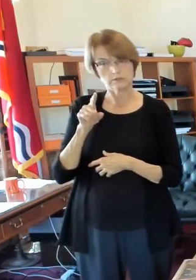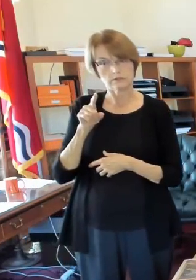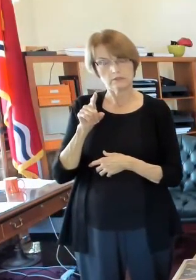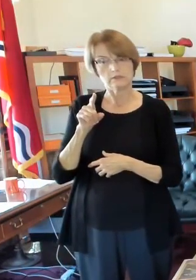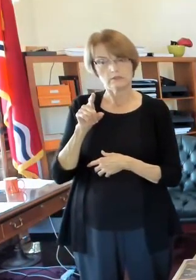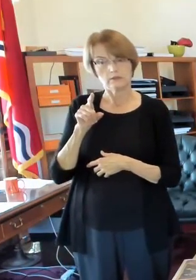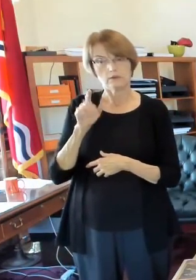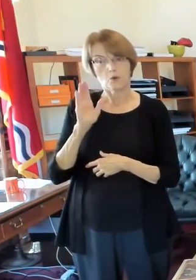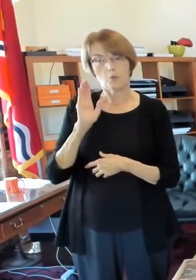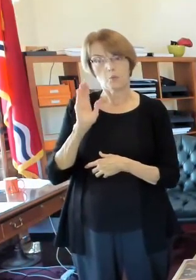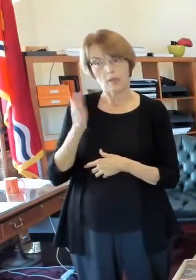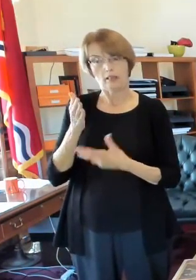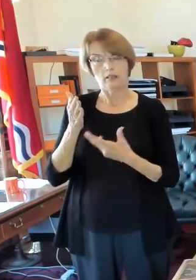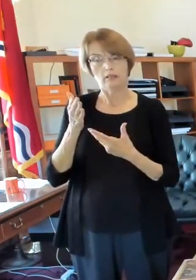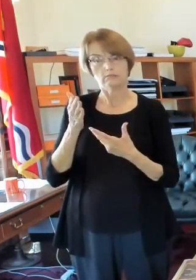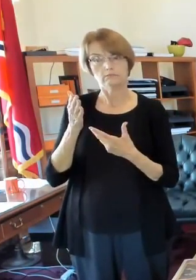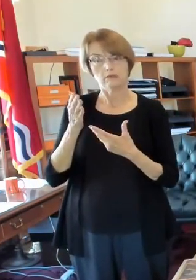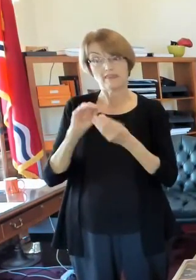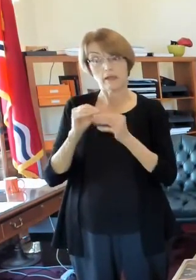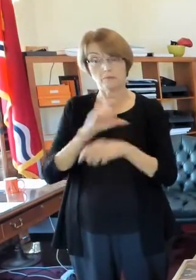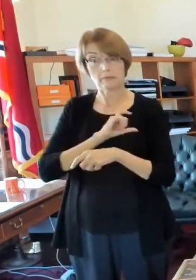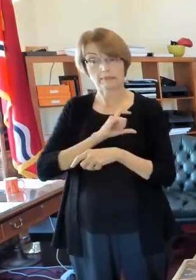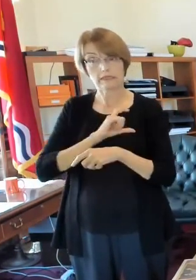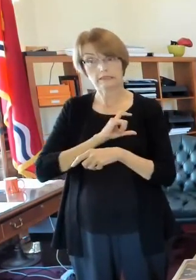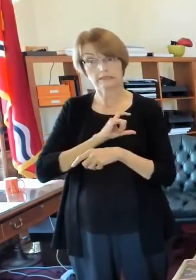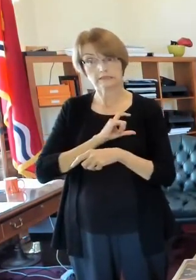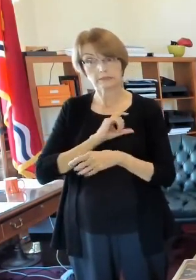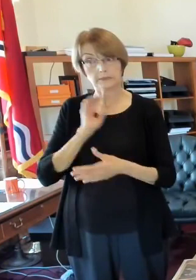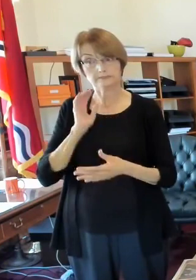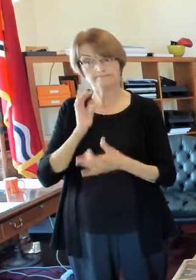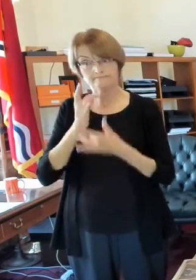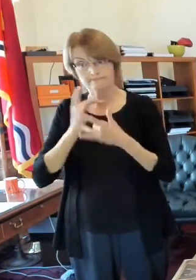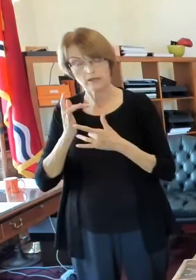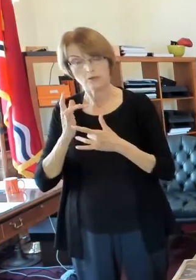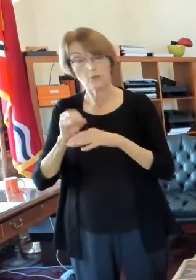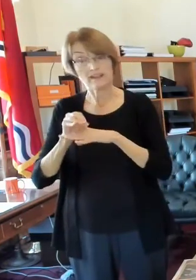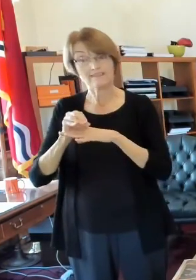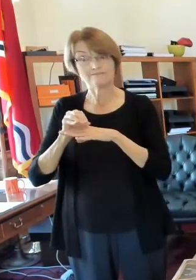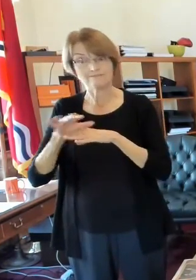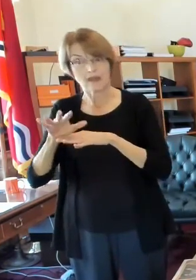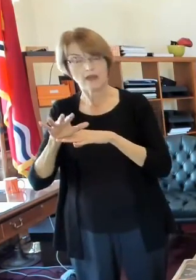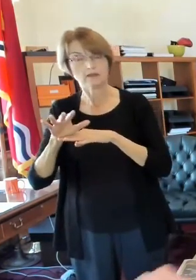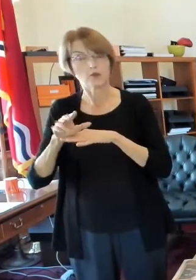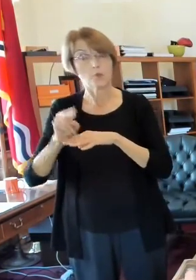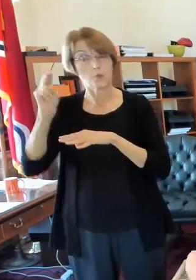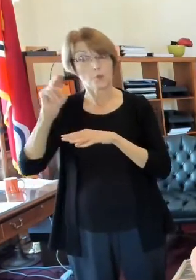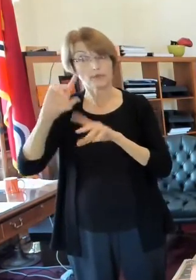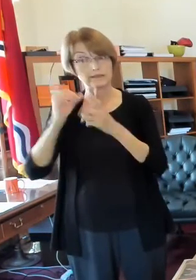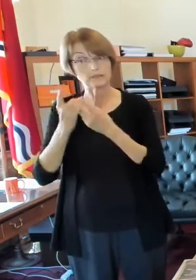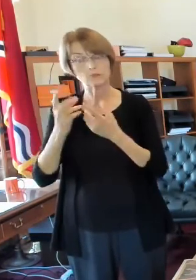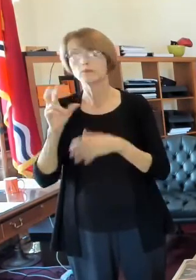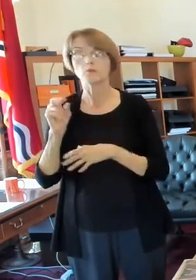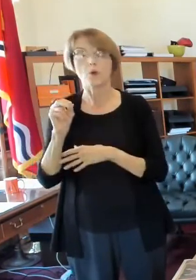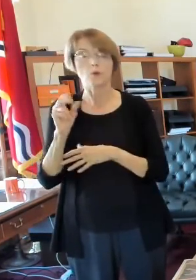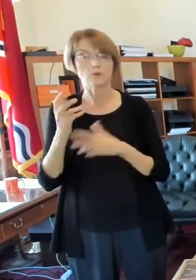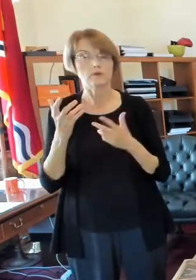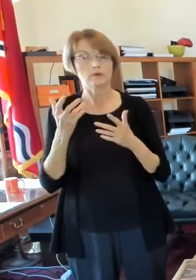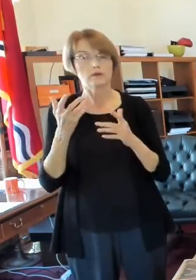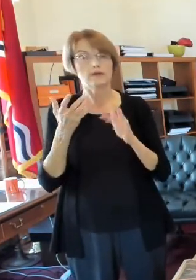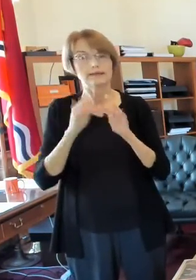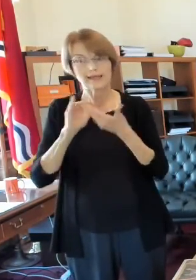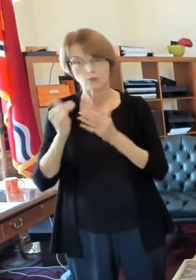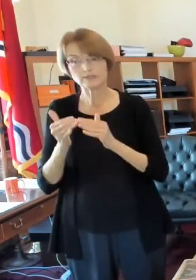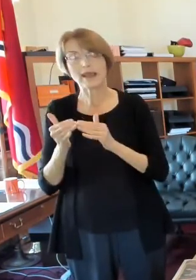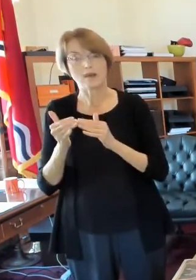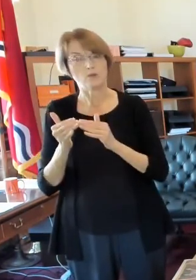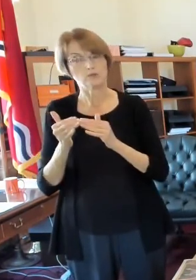districts? Not really. The 4th district, which is what downtown is in, is also goes fairly far